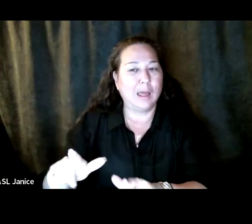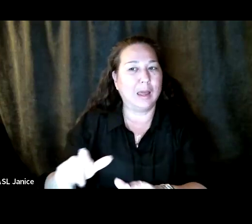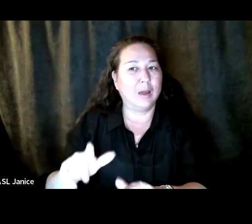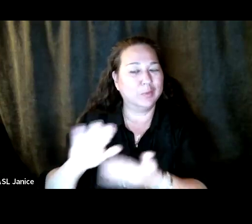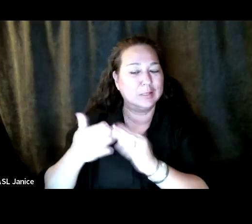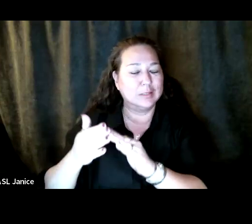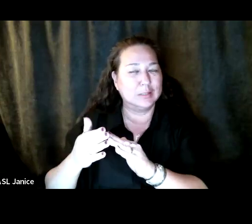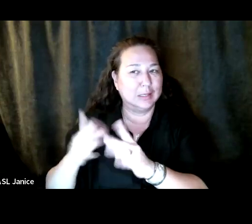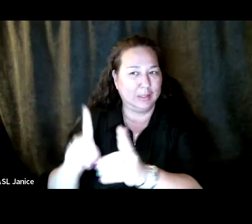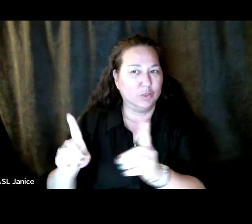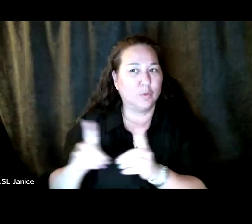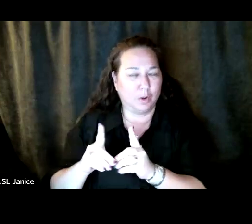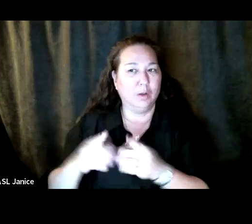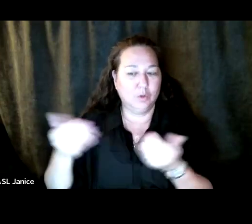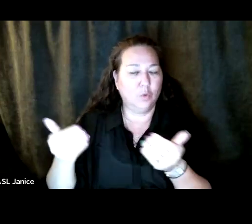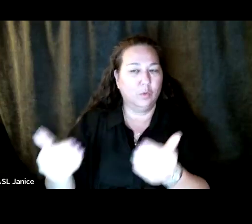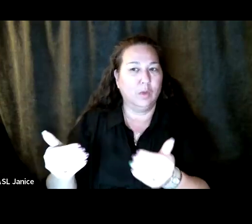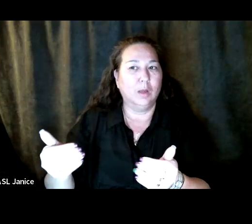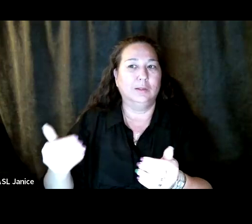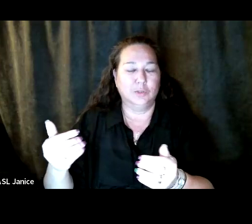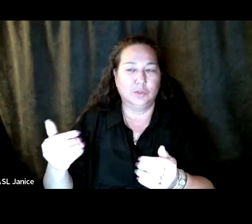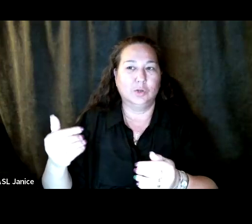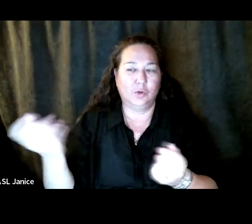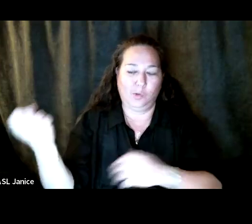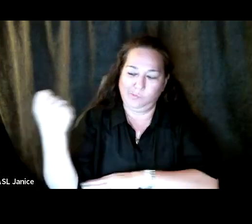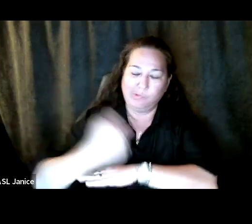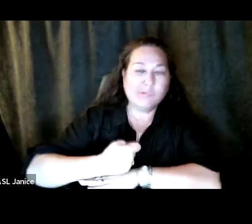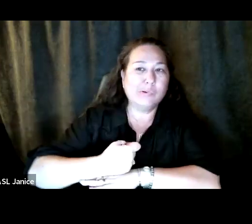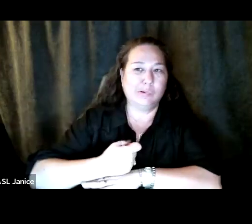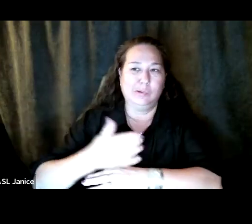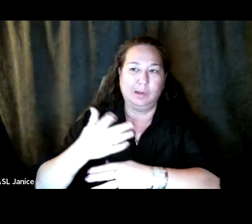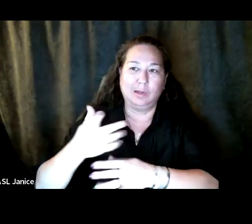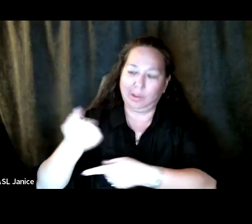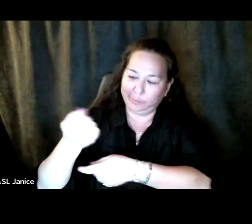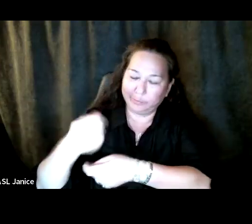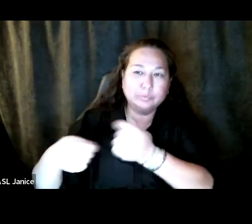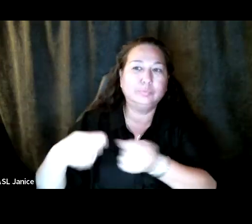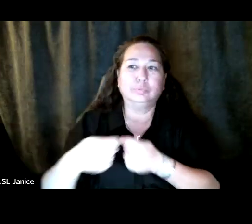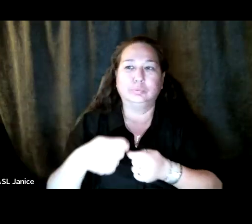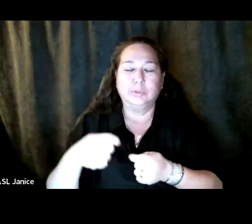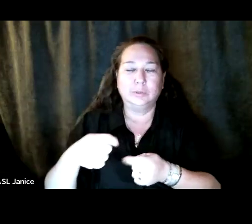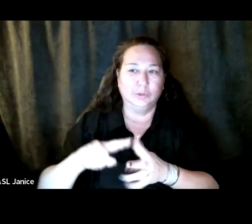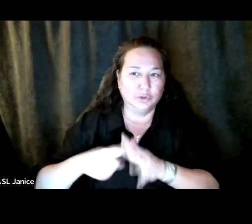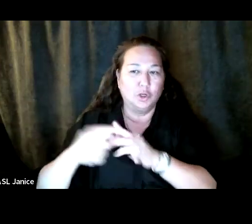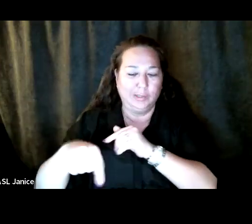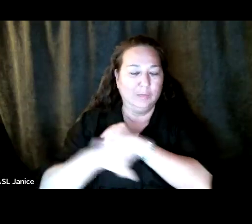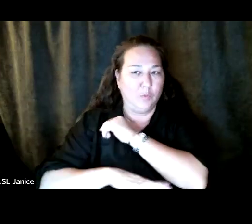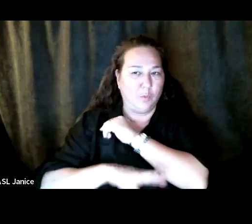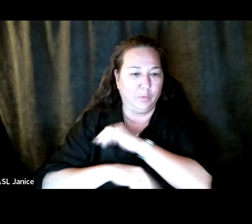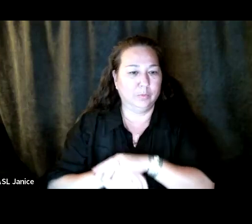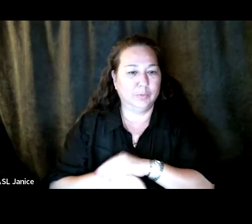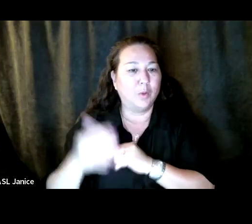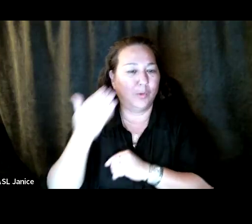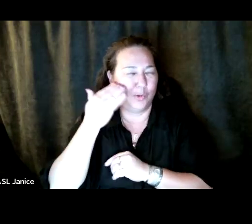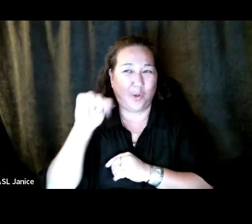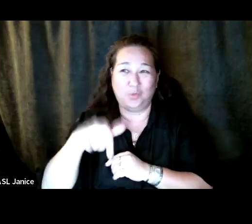forward with demolition of part of the existing stadium this fall. White Stadium, as we all know, has been in disrepair for far too